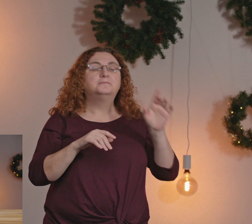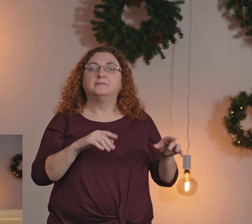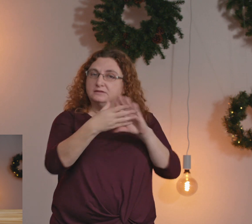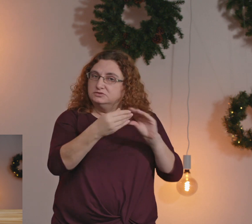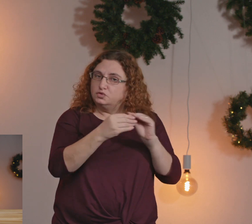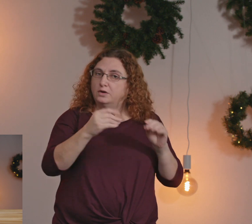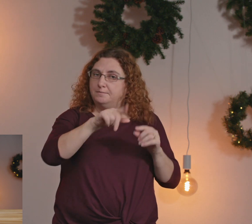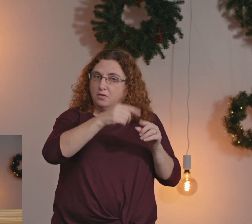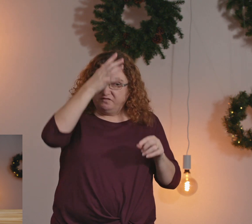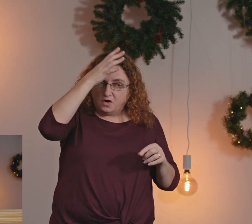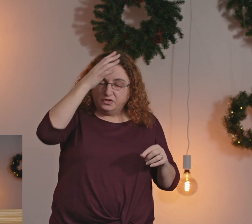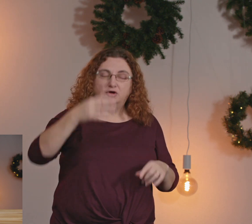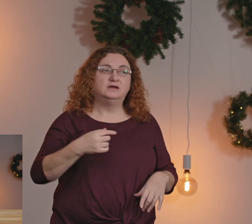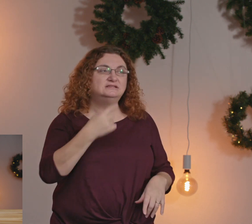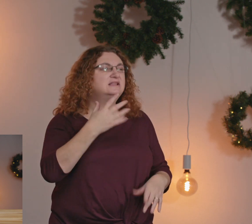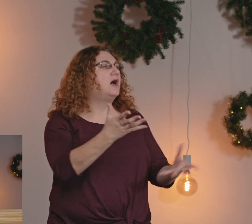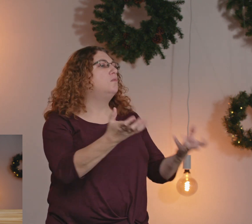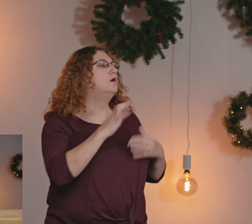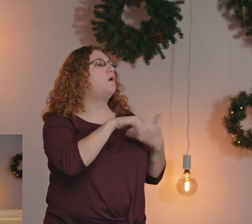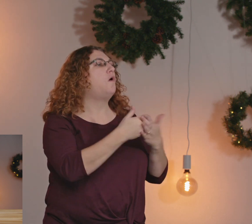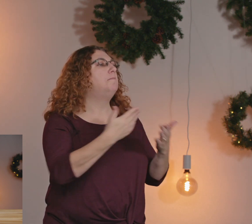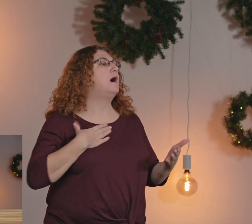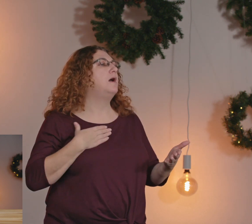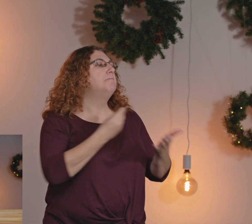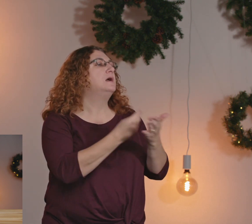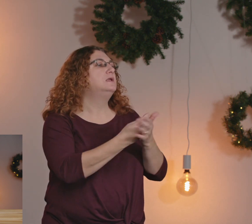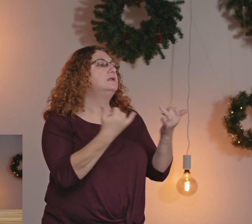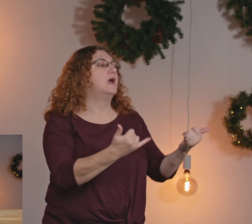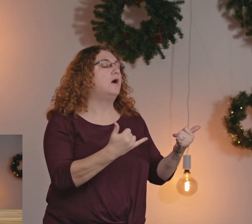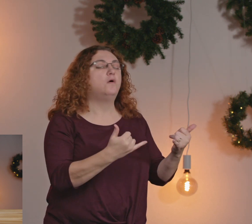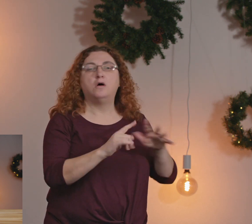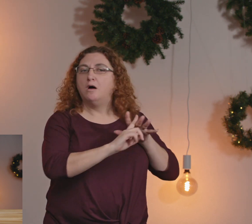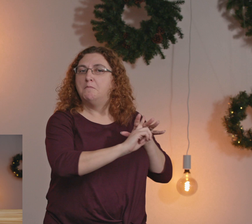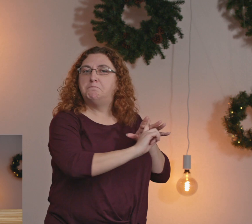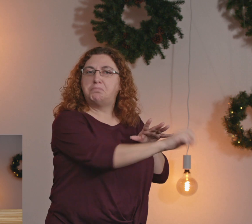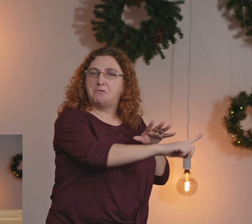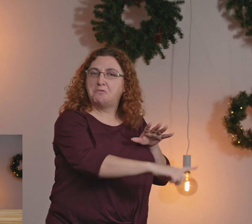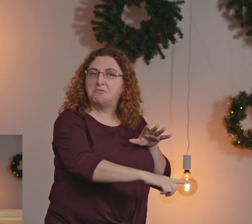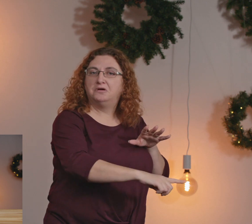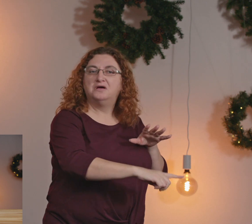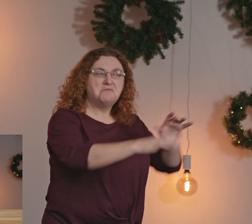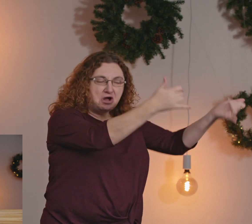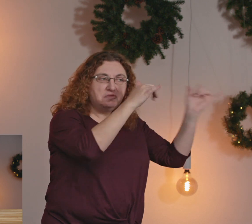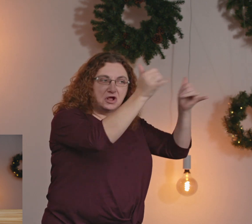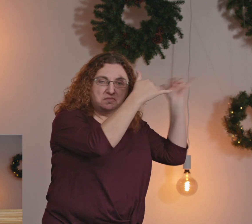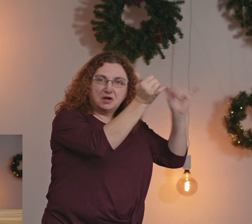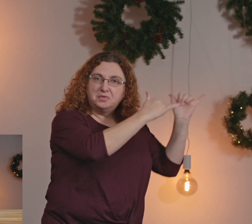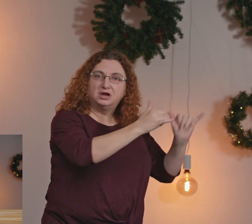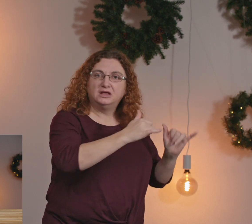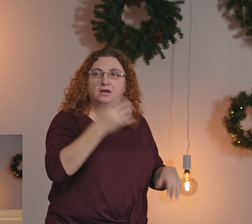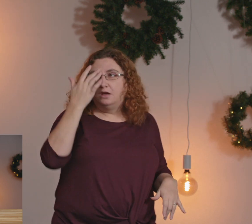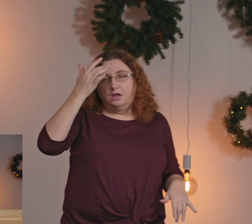now. He takes off and he goes and parties, basically treats the father like he wish he were dead. He goes out and